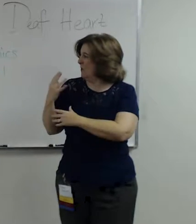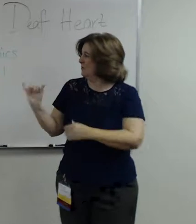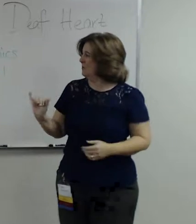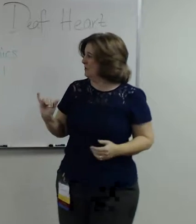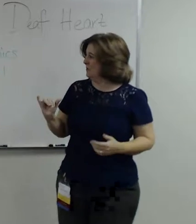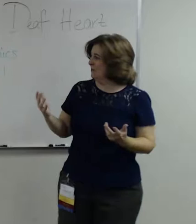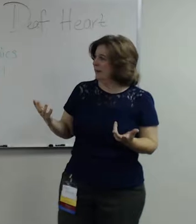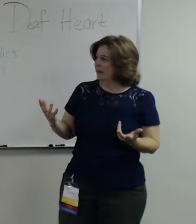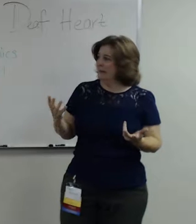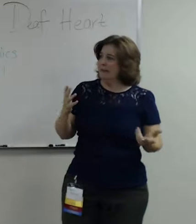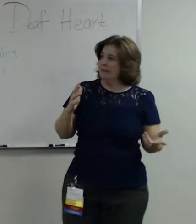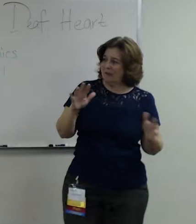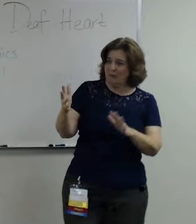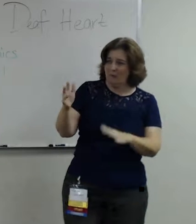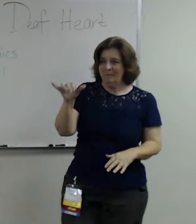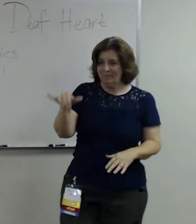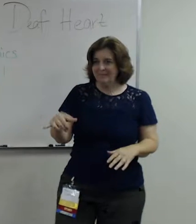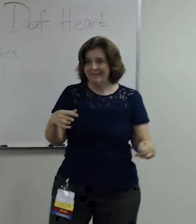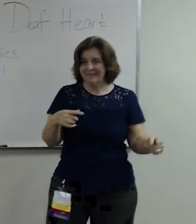too. So